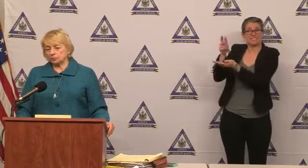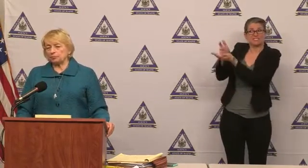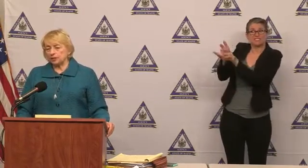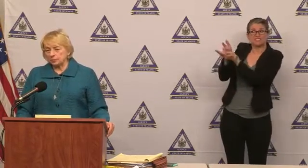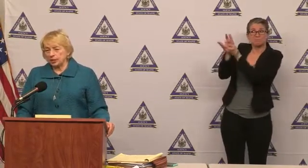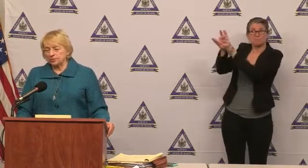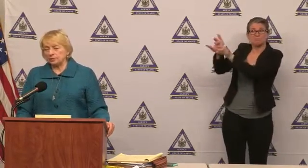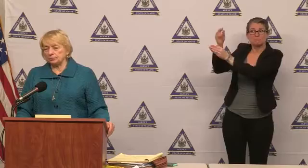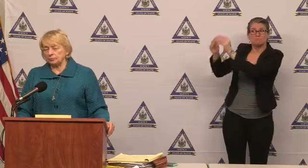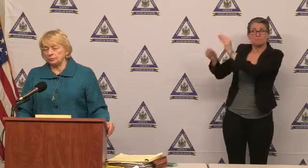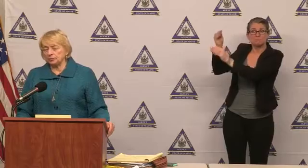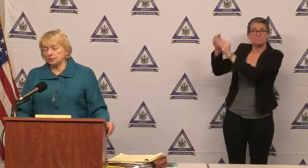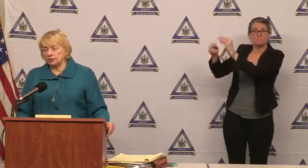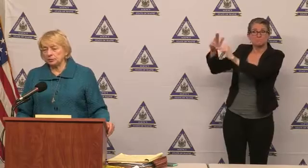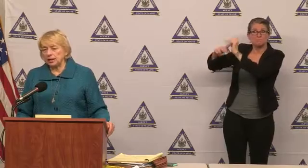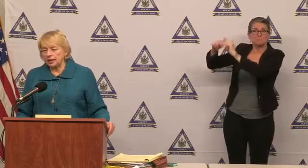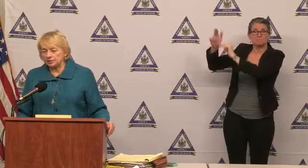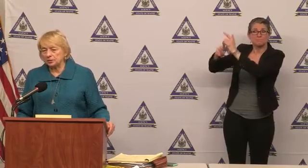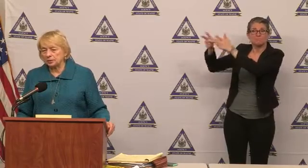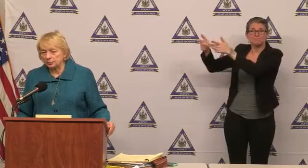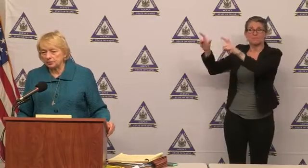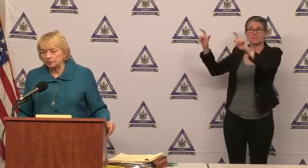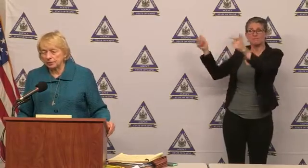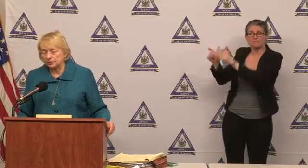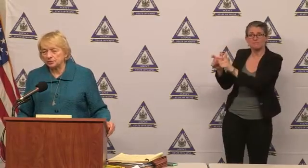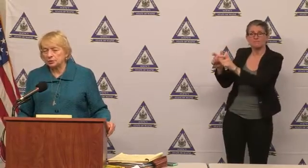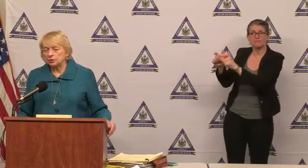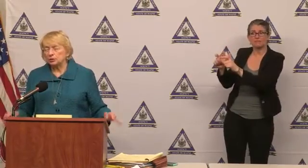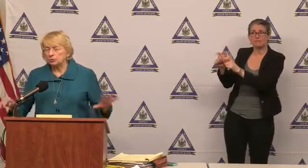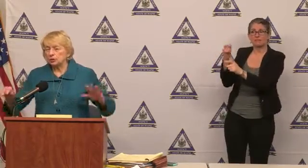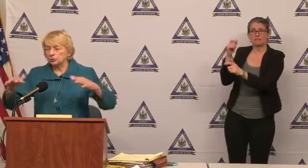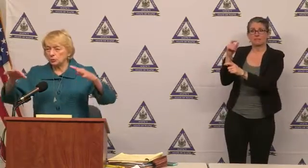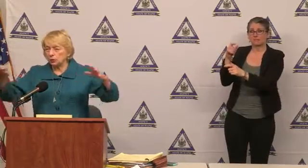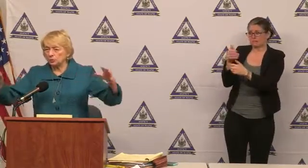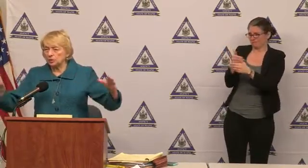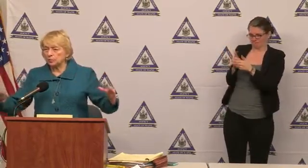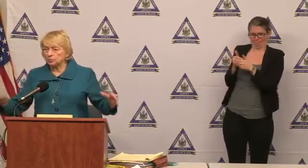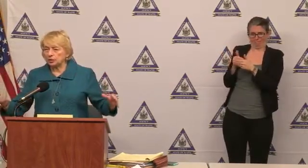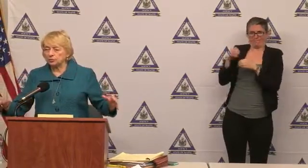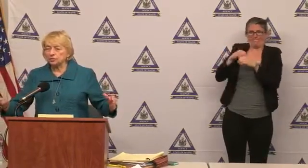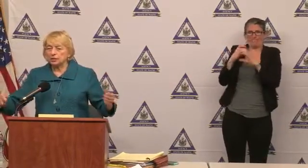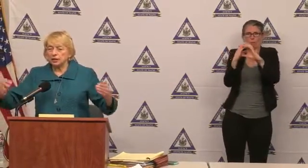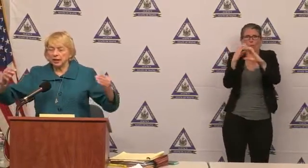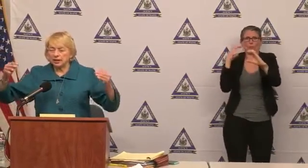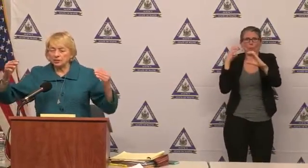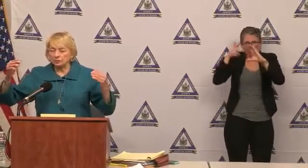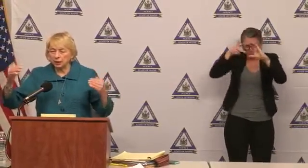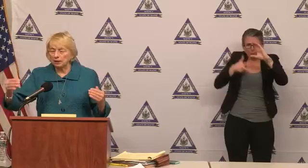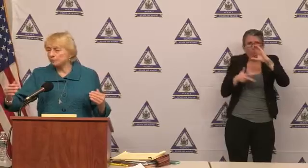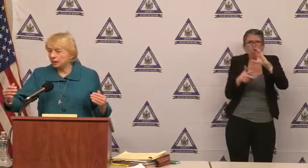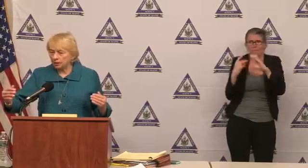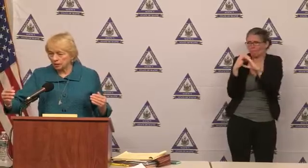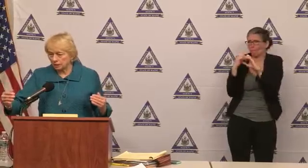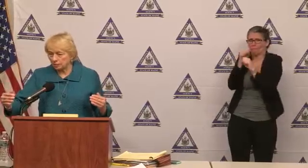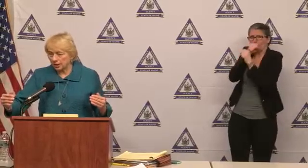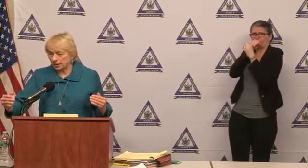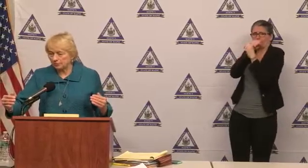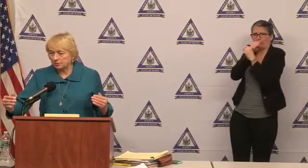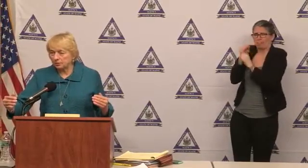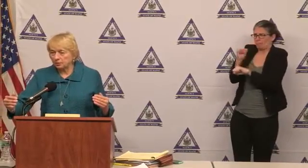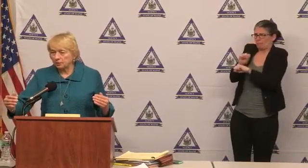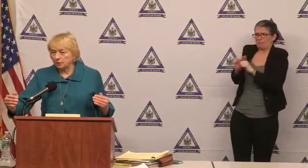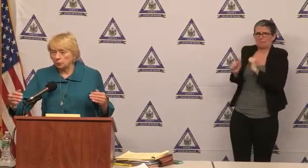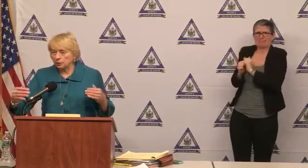the Vice President to ask the Department of Defense to look into all those operations and to modify the